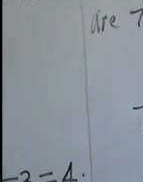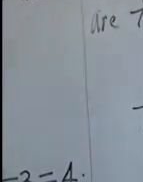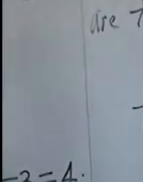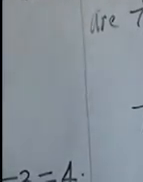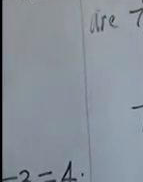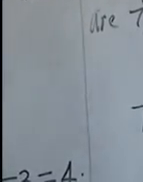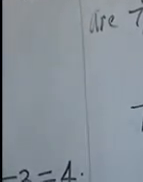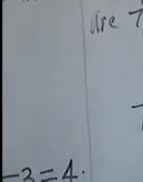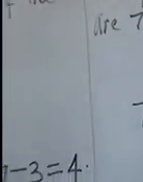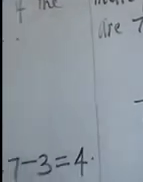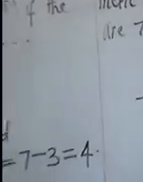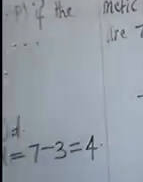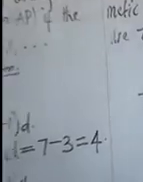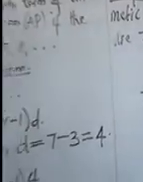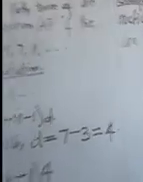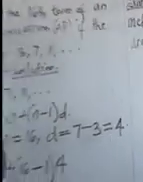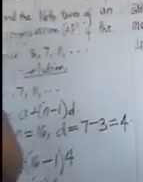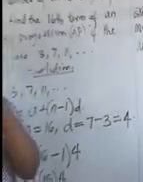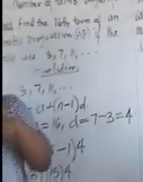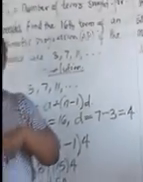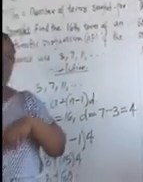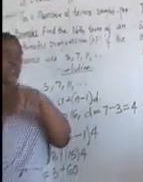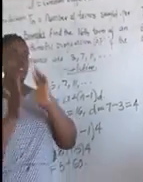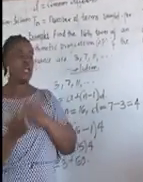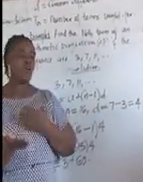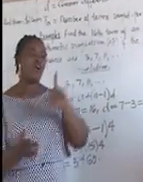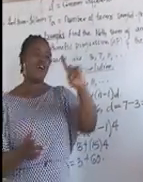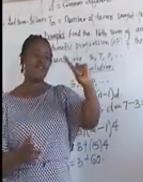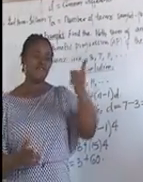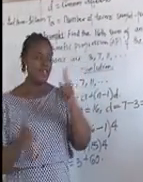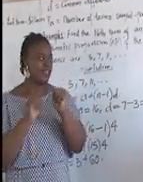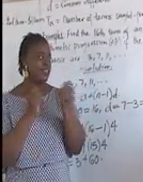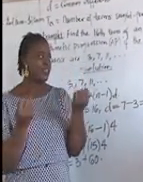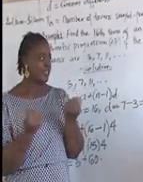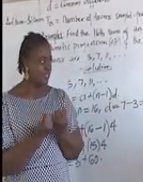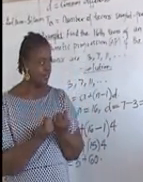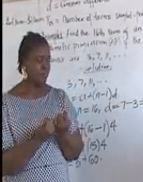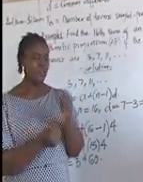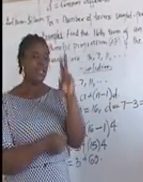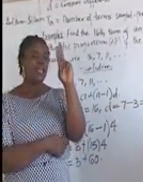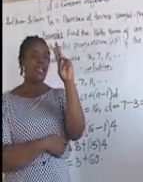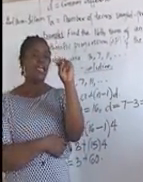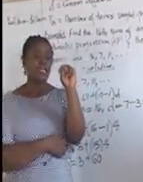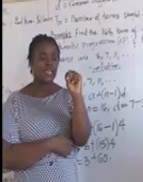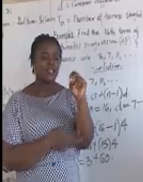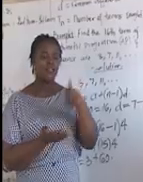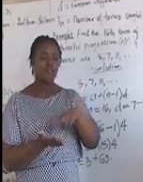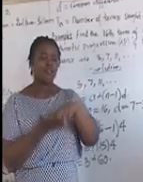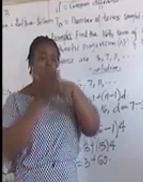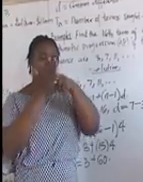formula. A represents our first term. Our N represents the number of